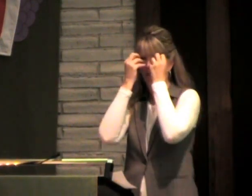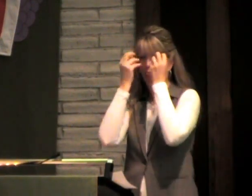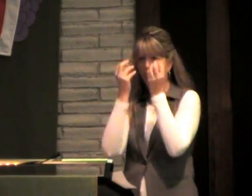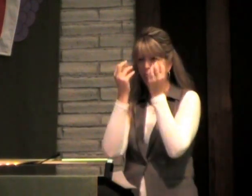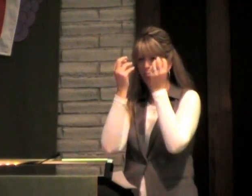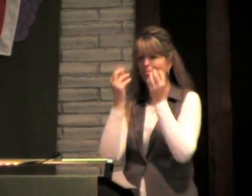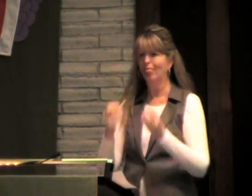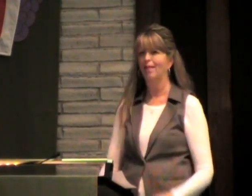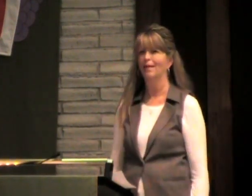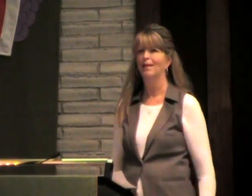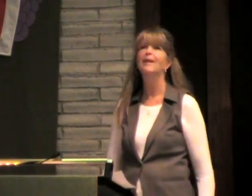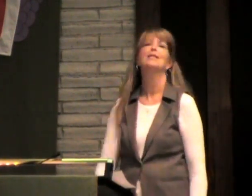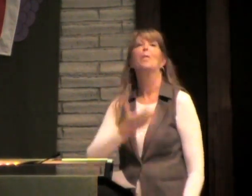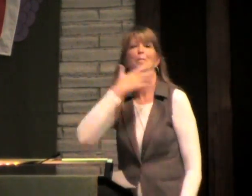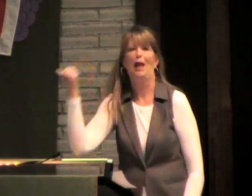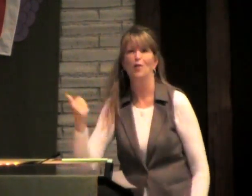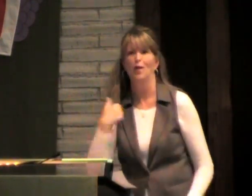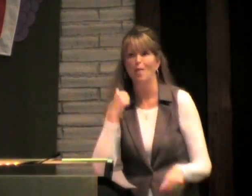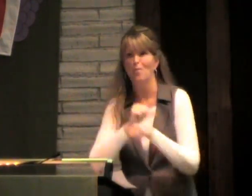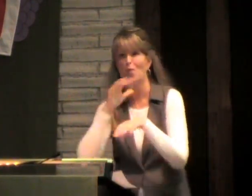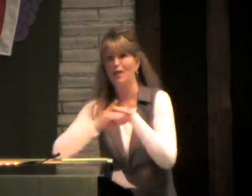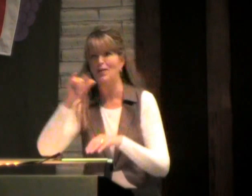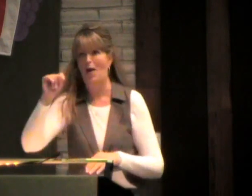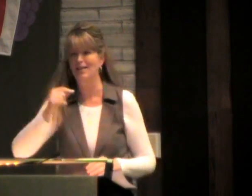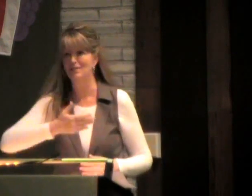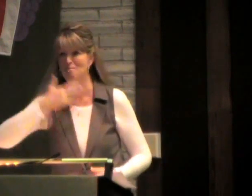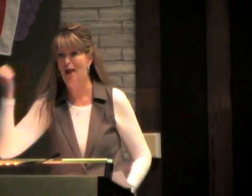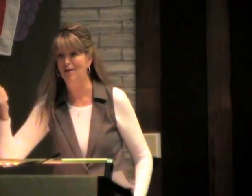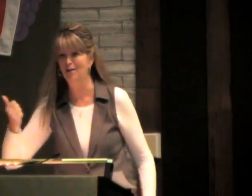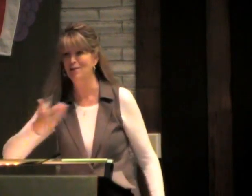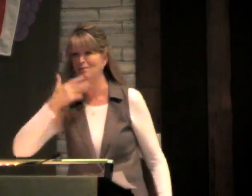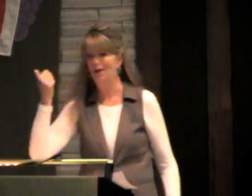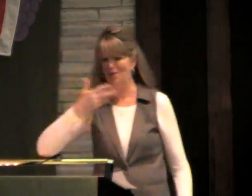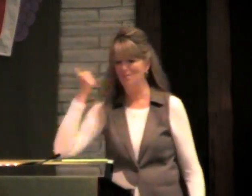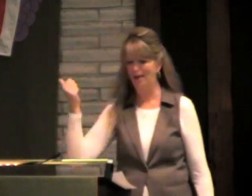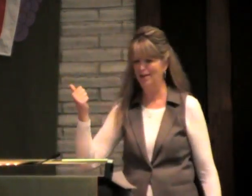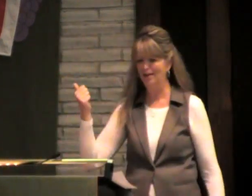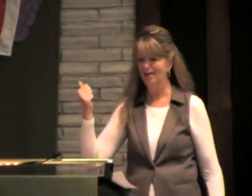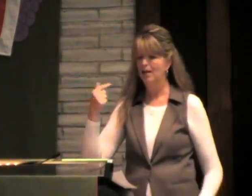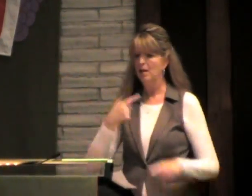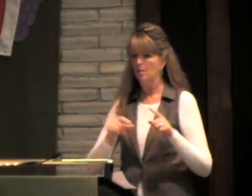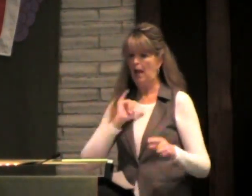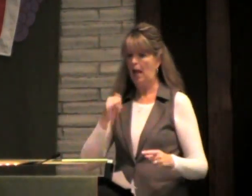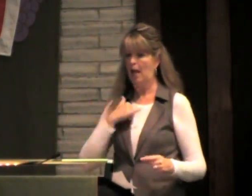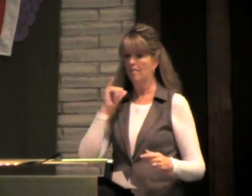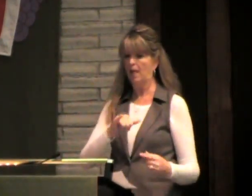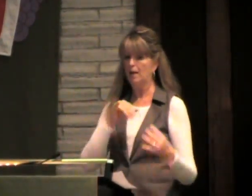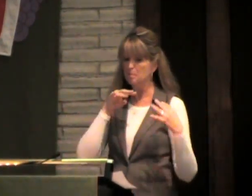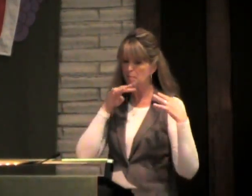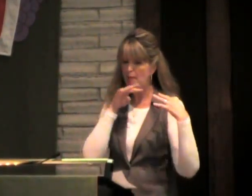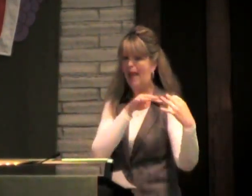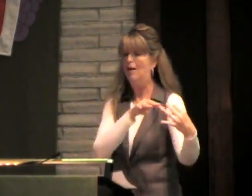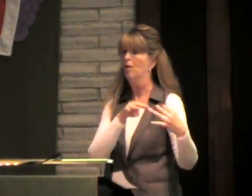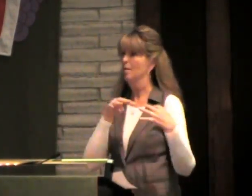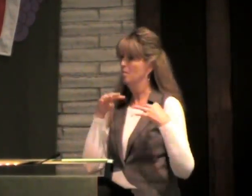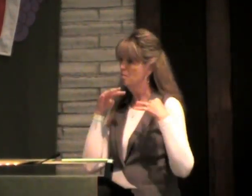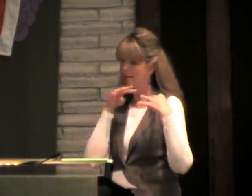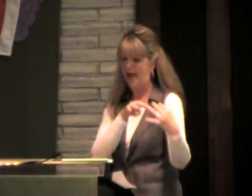You may have noticed sometimes you see me with bags under my eyes. Well, it's getting better because I'm working on it. And I am getting better. But I do